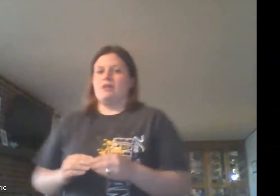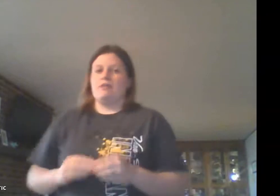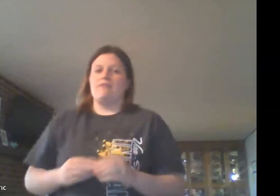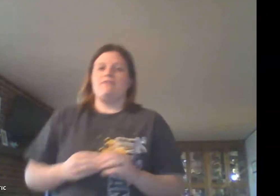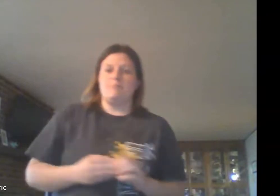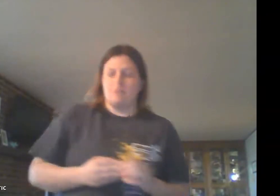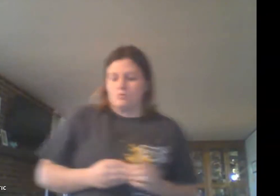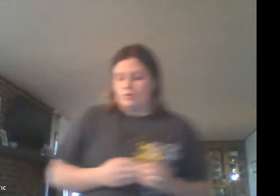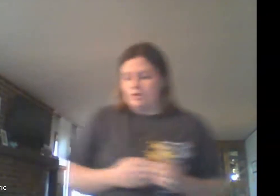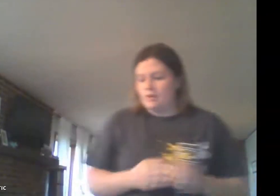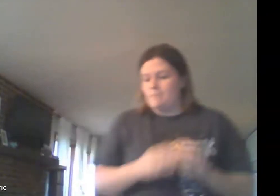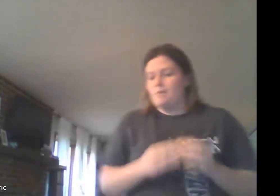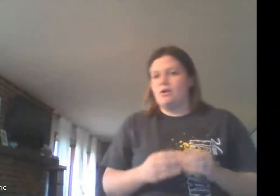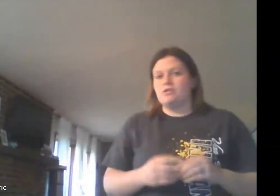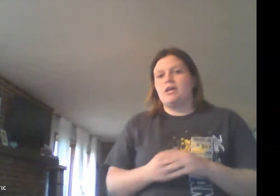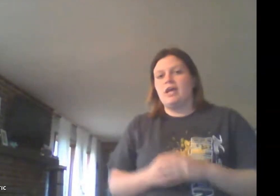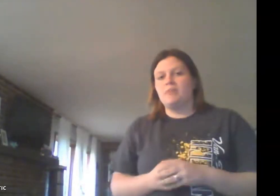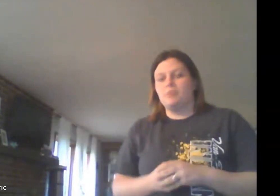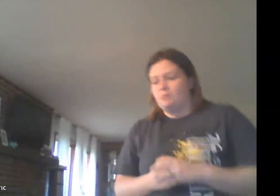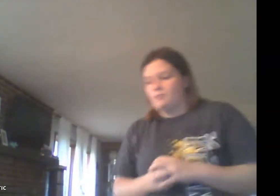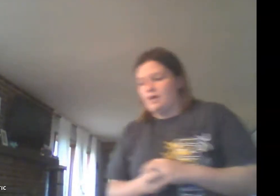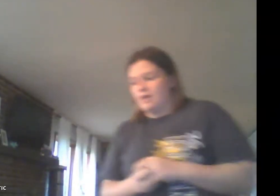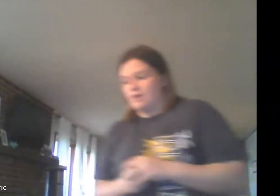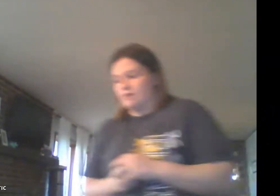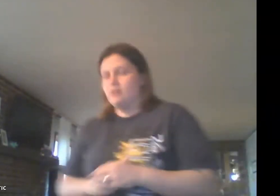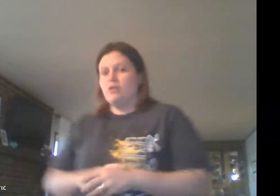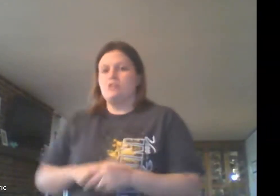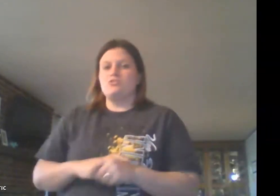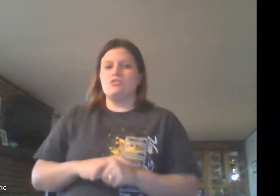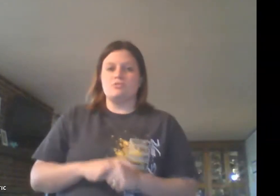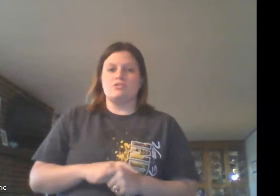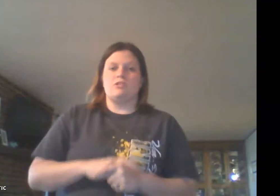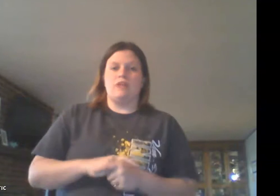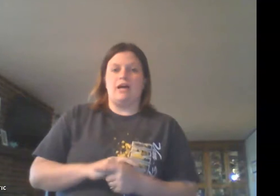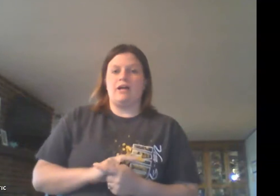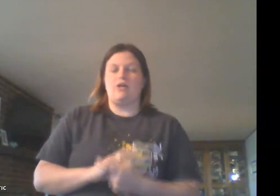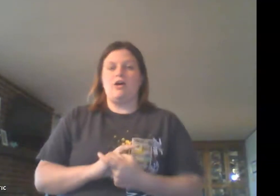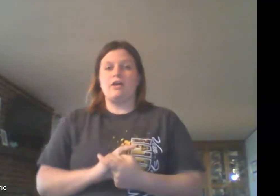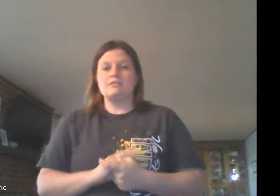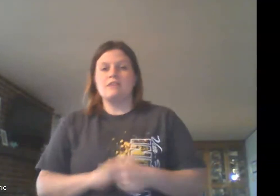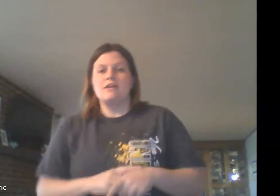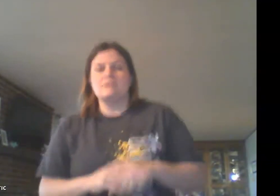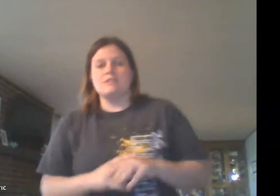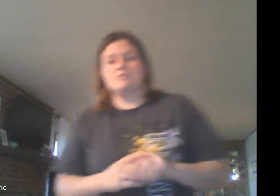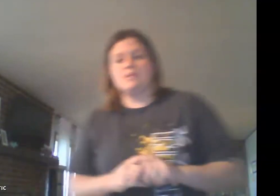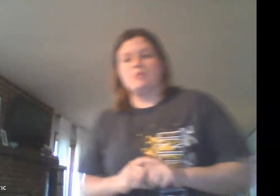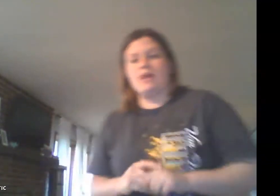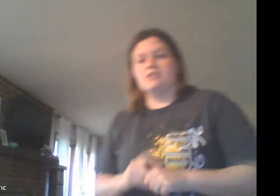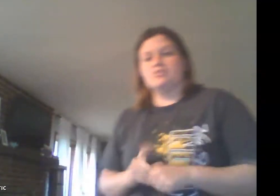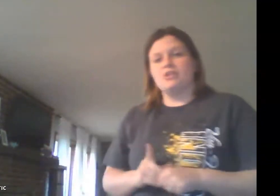January, February, March, April, May, June, July, August, September has